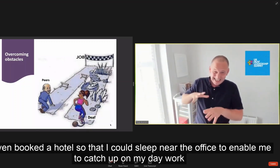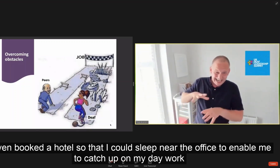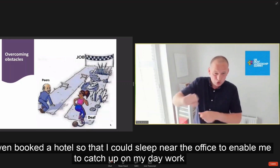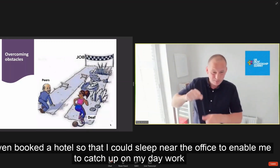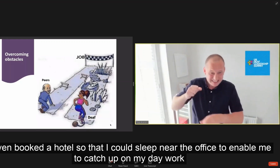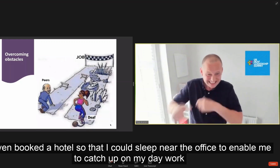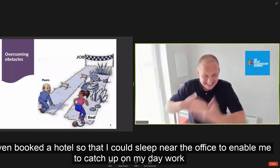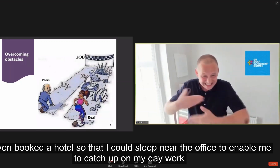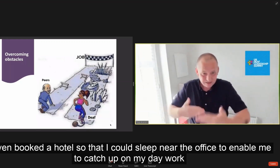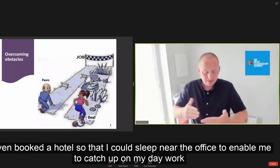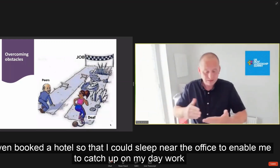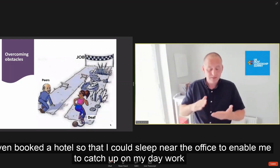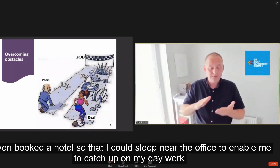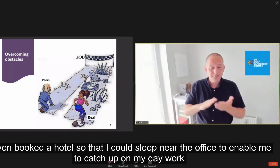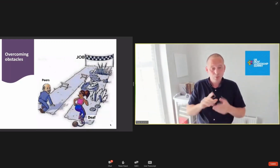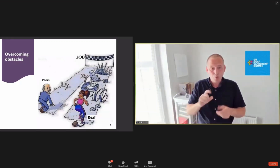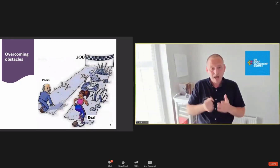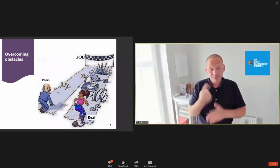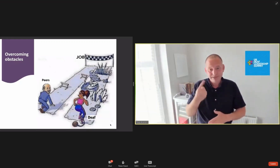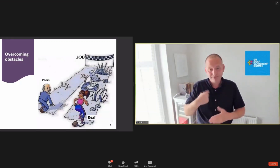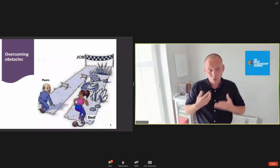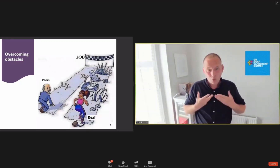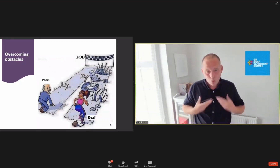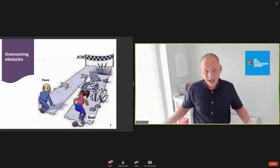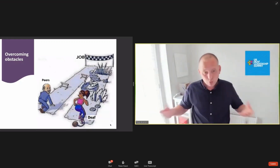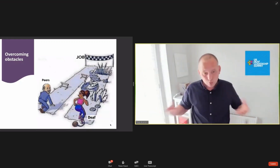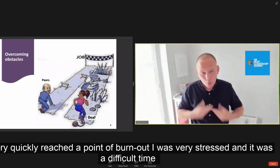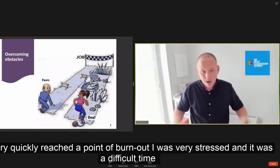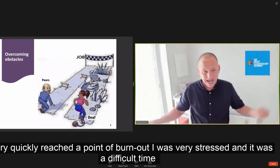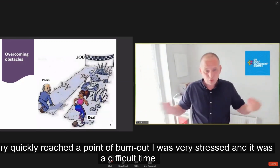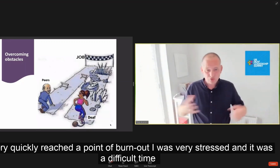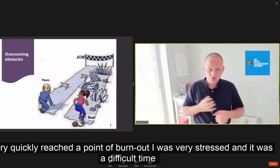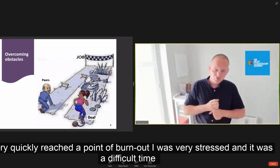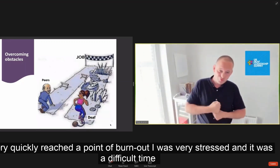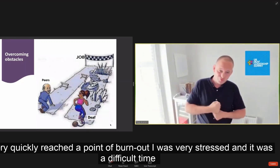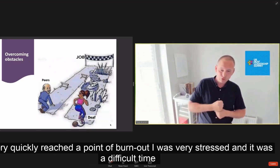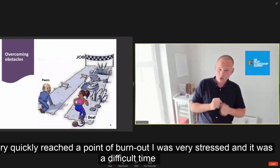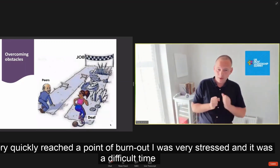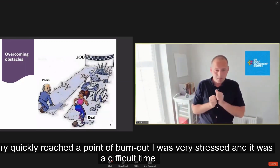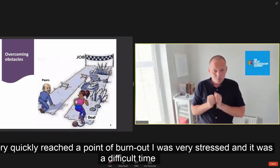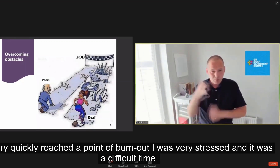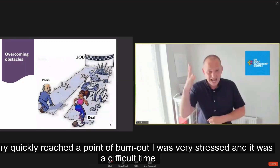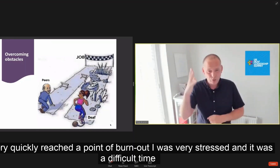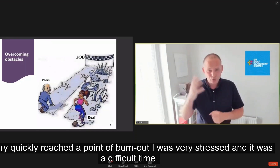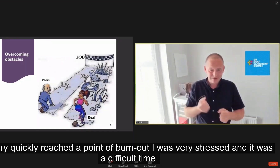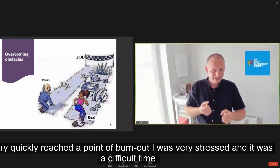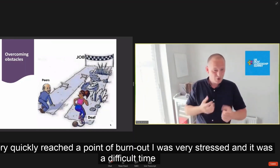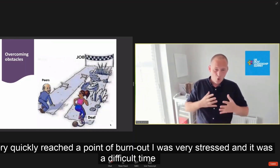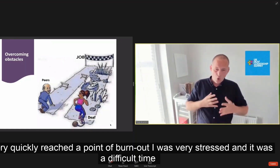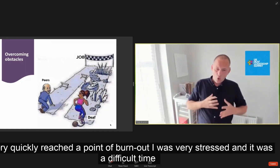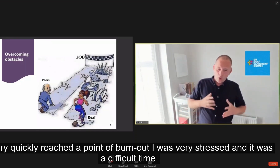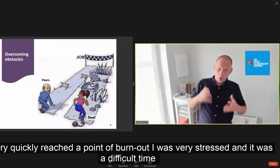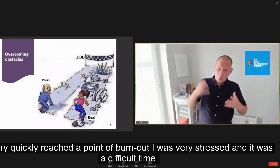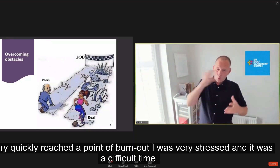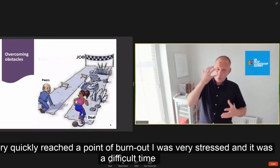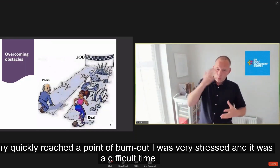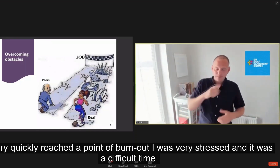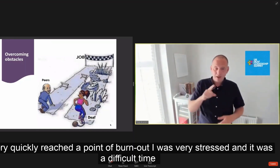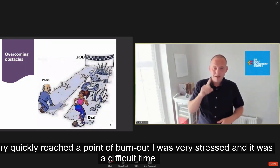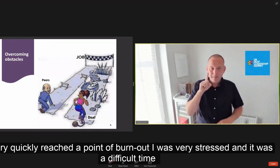hotel near the office because I was desperate to catch up. So I went straight to the hotel, caught up with my work I hadn't done, and very quickly reached a point